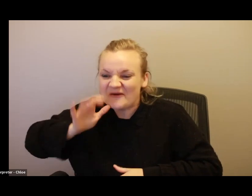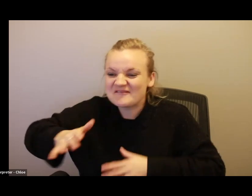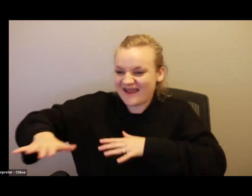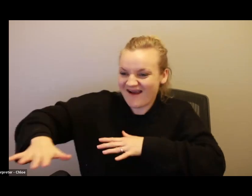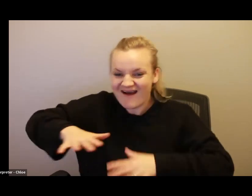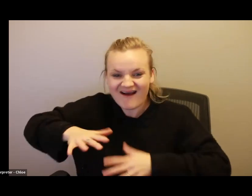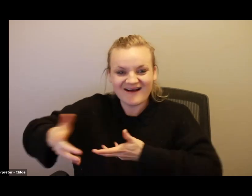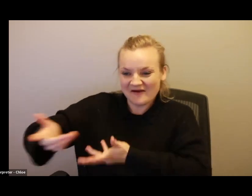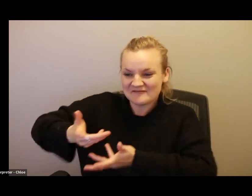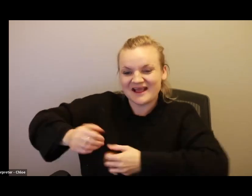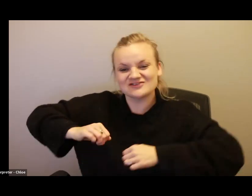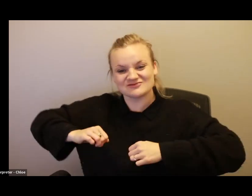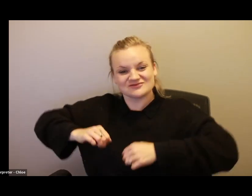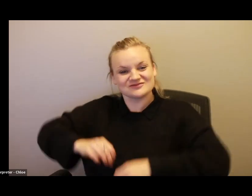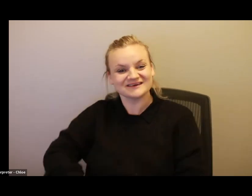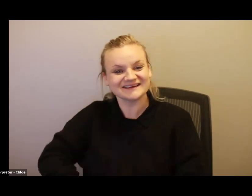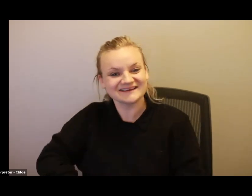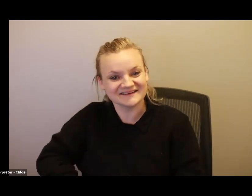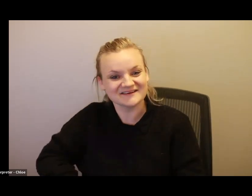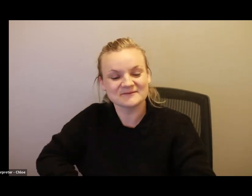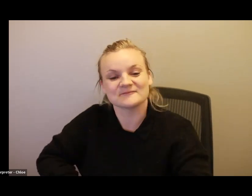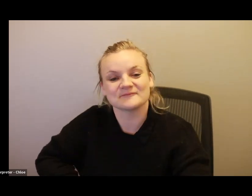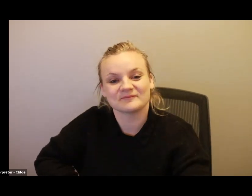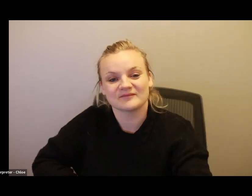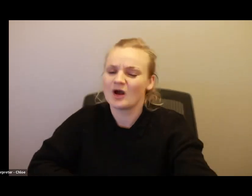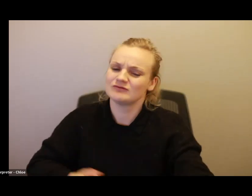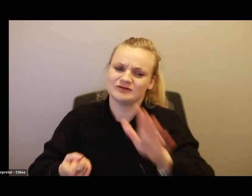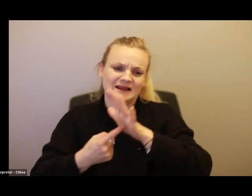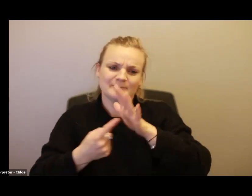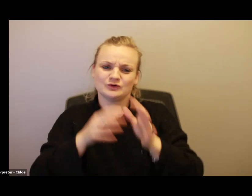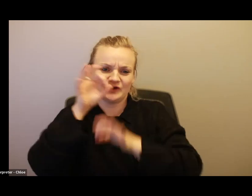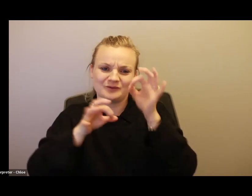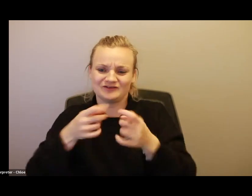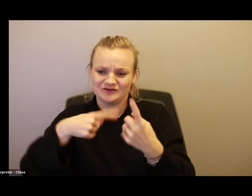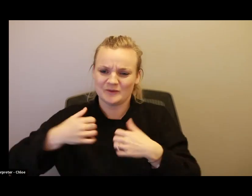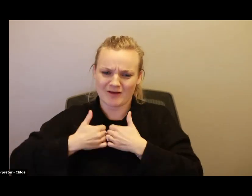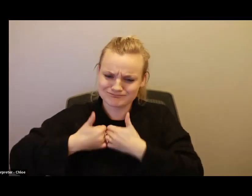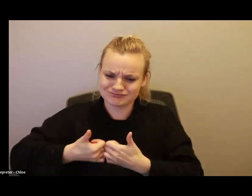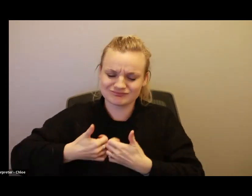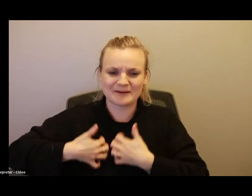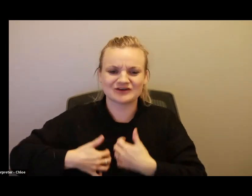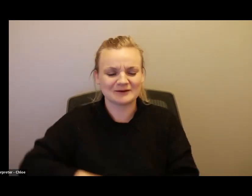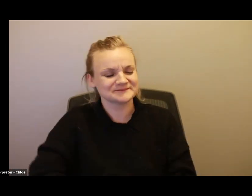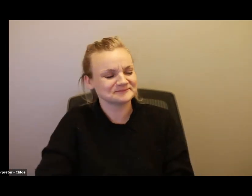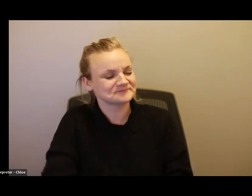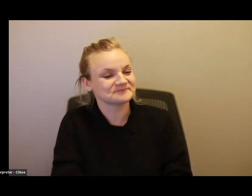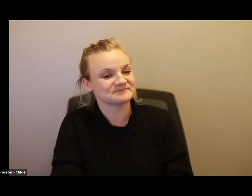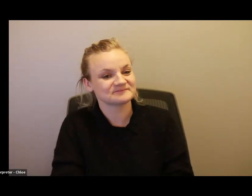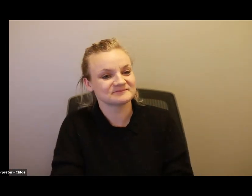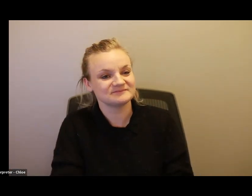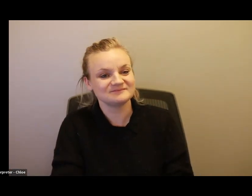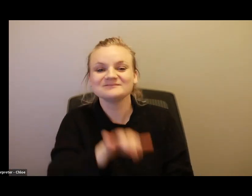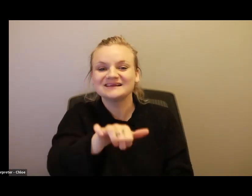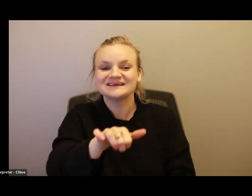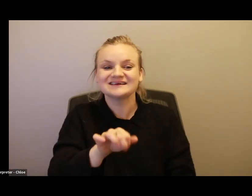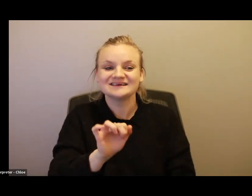these important questions that both of us are very passionate about. Yeah, love it. The kind of chats you